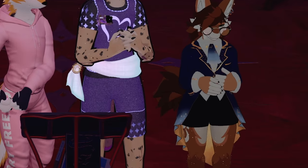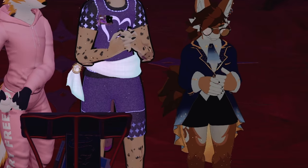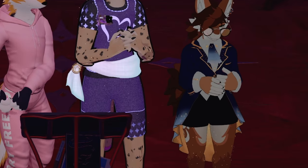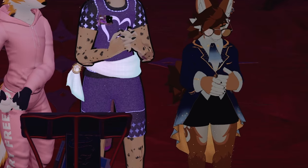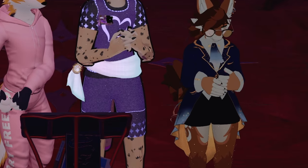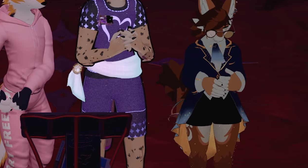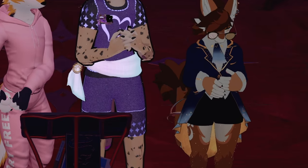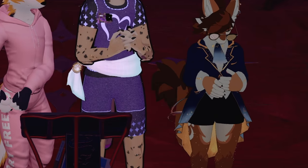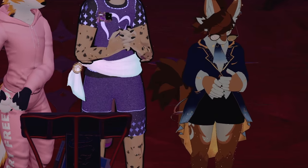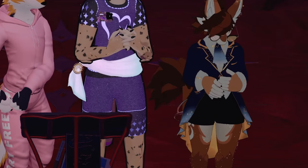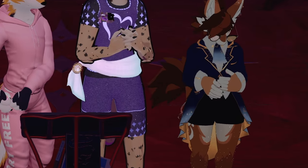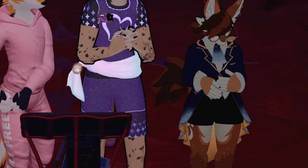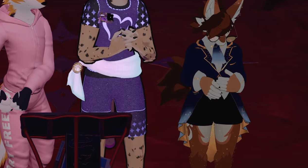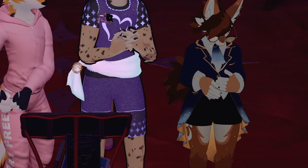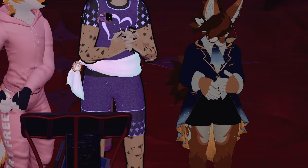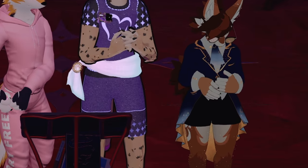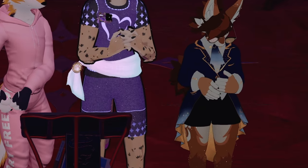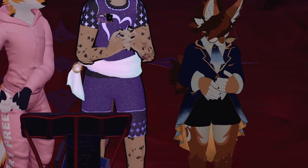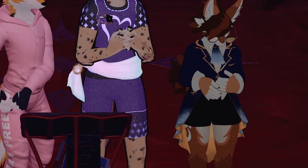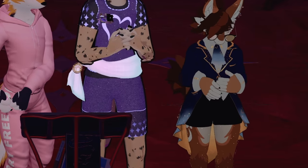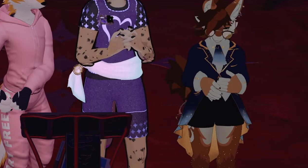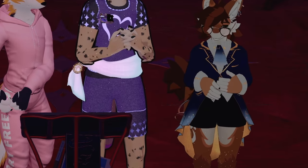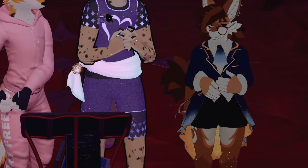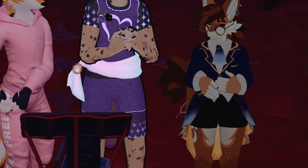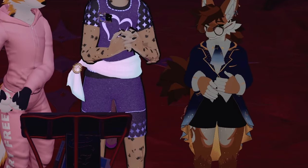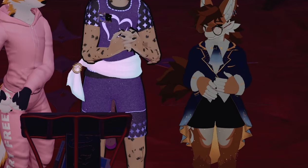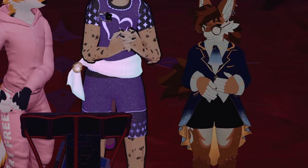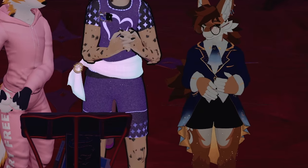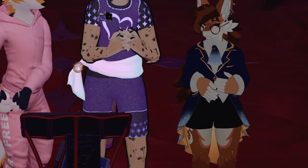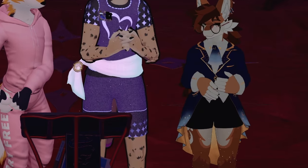an installer that will automatically install it onto your avatar,